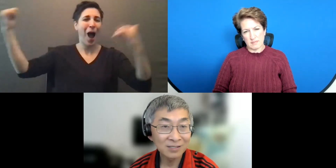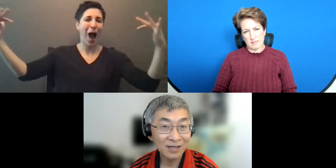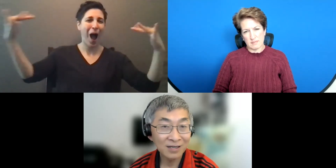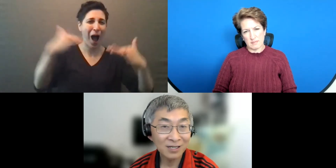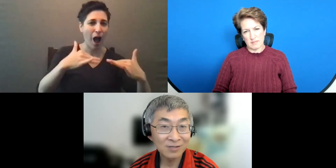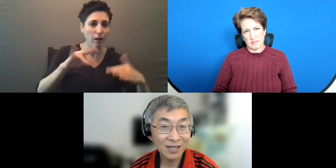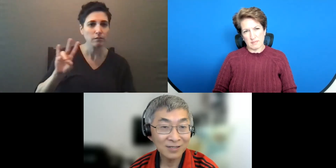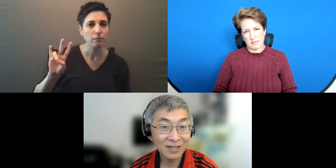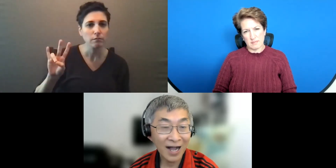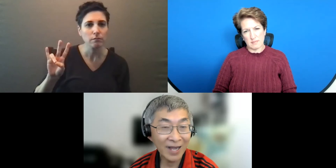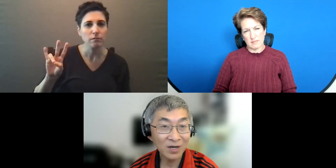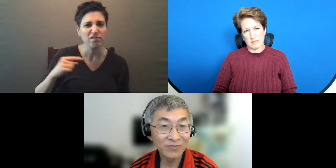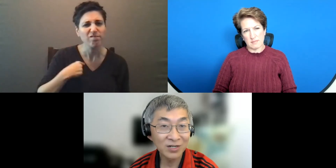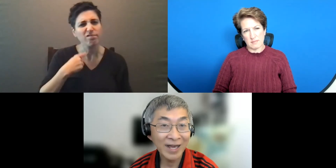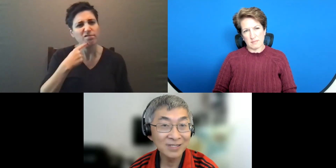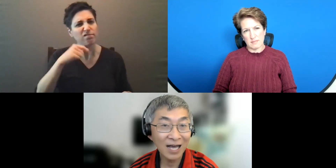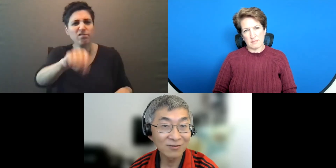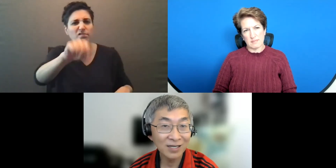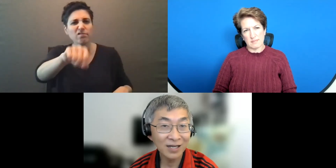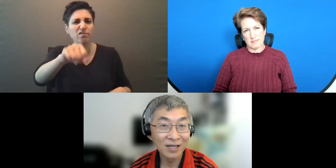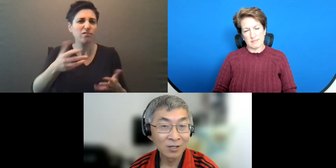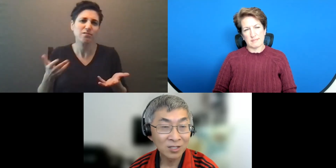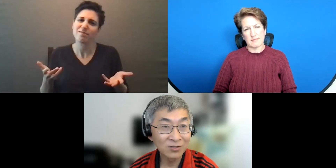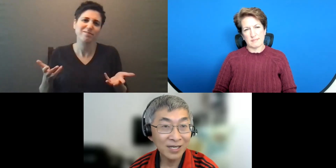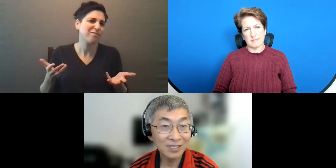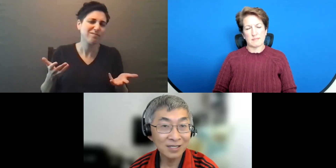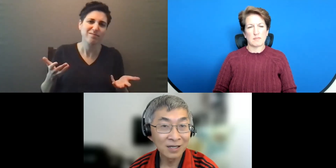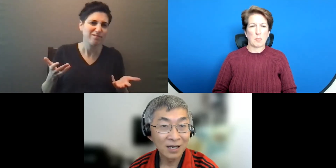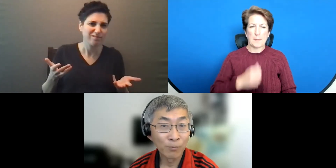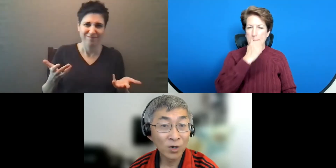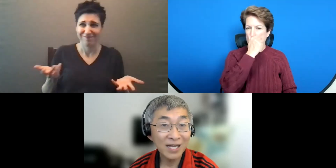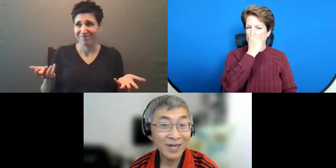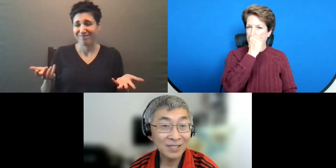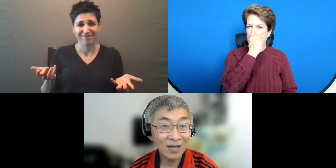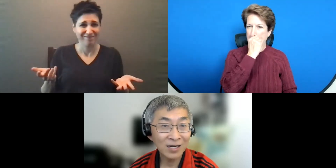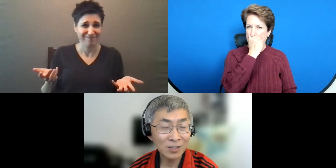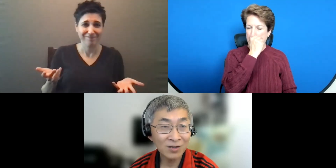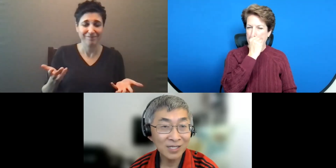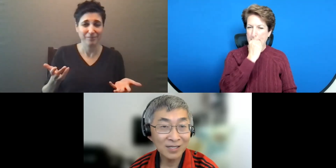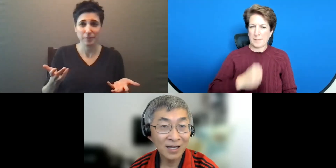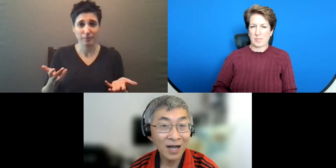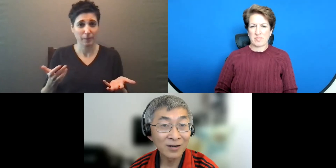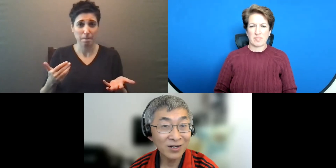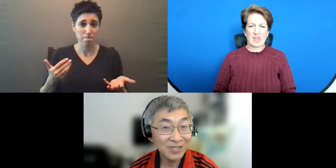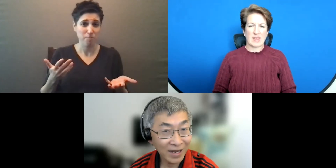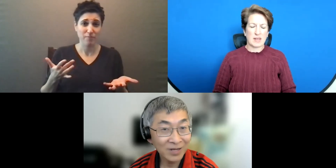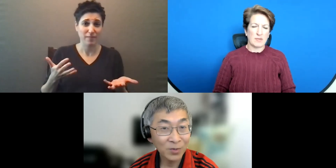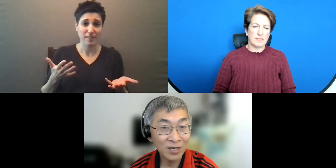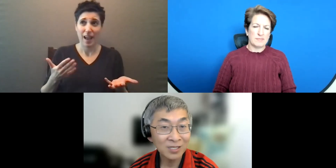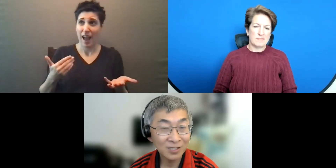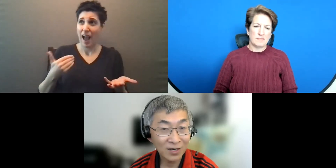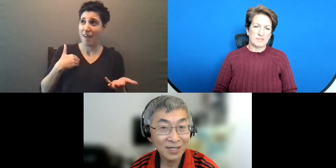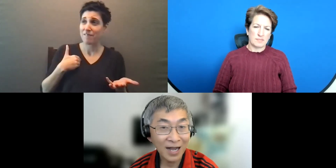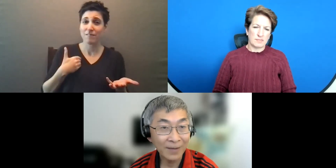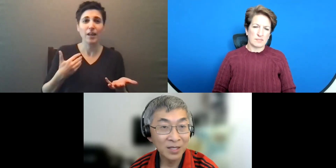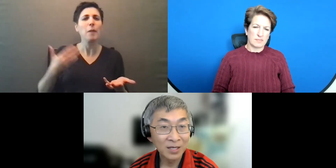And the time of 10,000 doses, more than 10,000 doses are not there anymore.